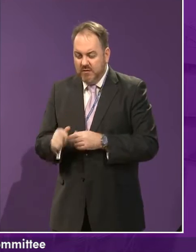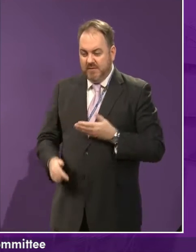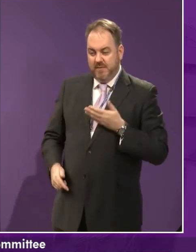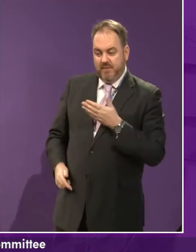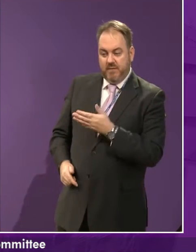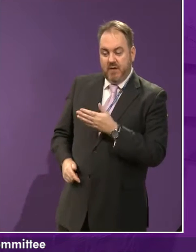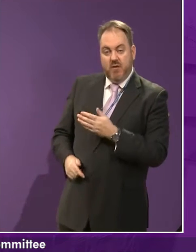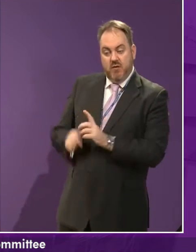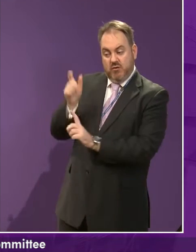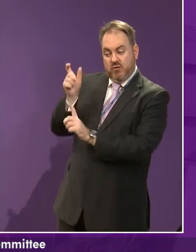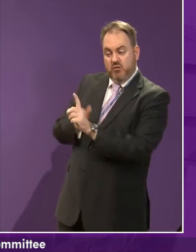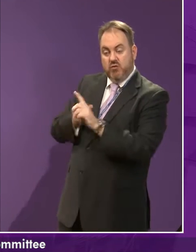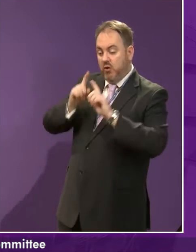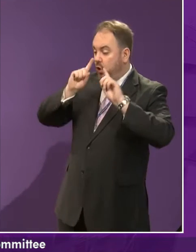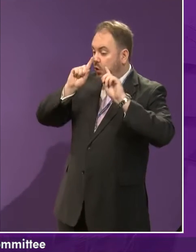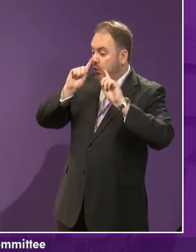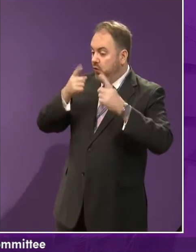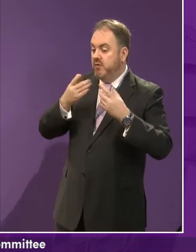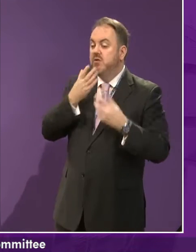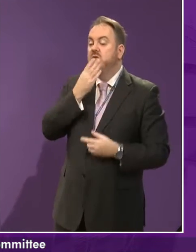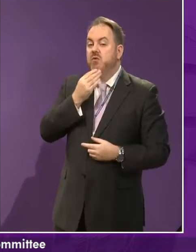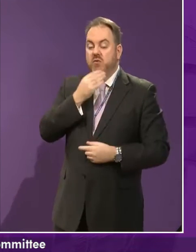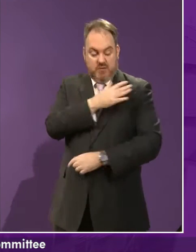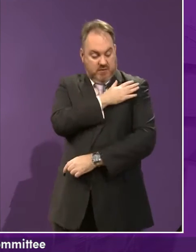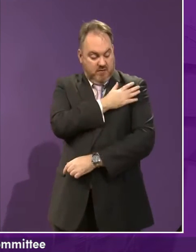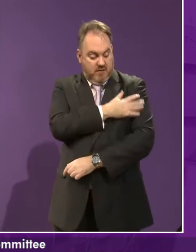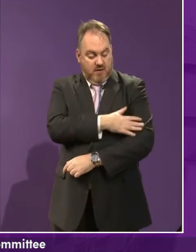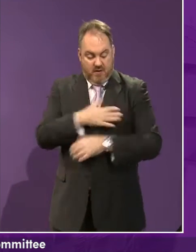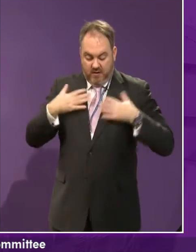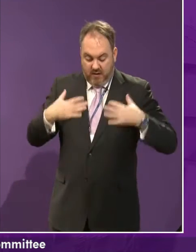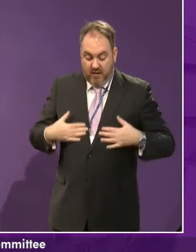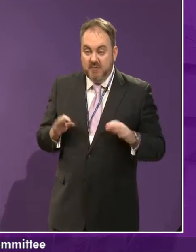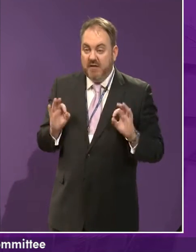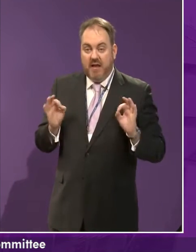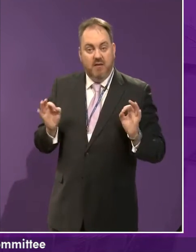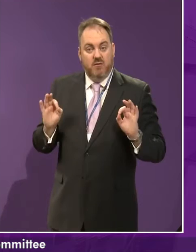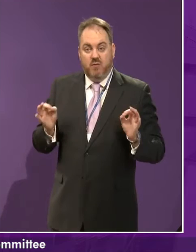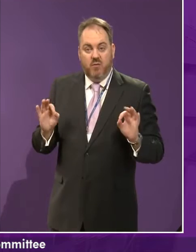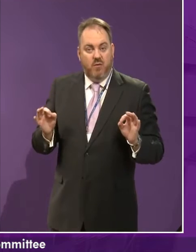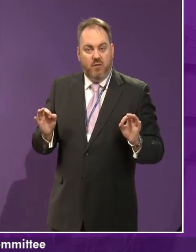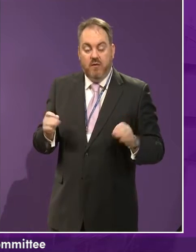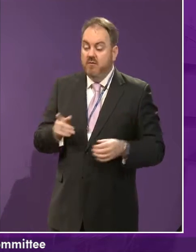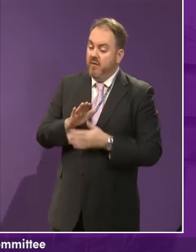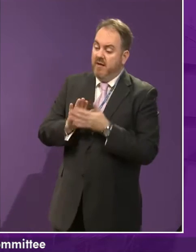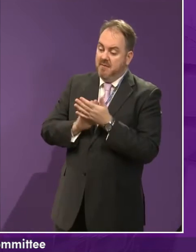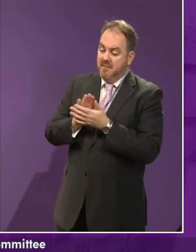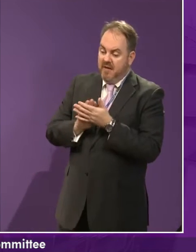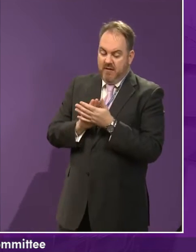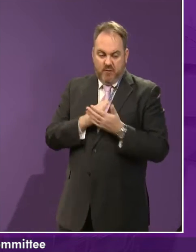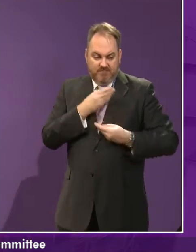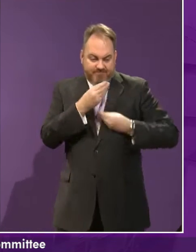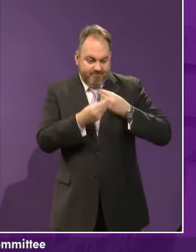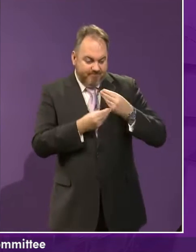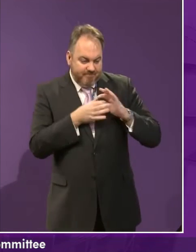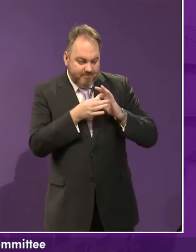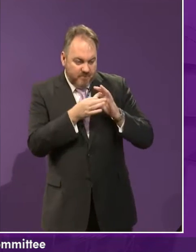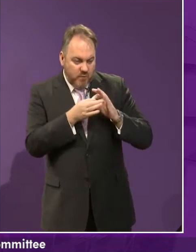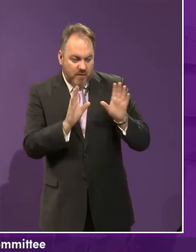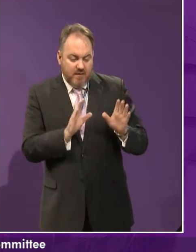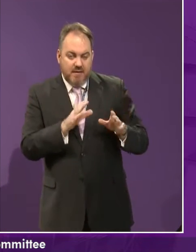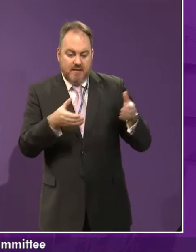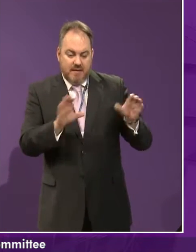no use of his upper limbs. And we worked very well with the department. The department and the student